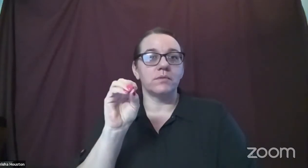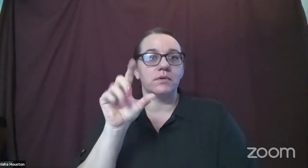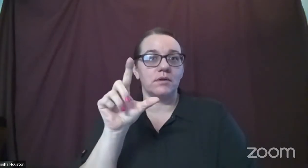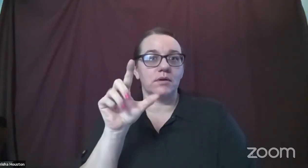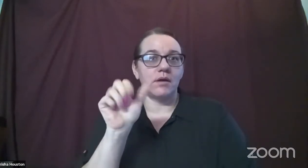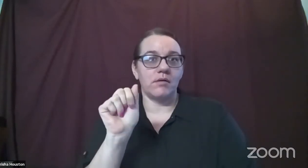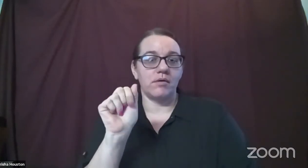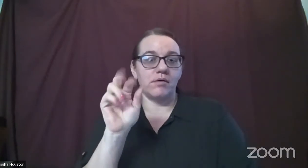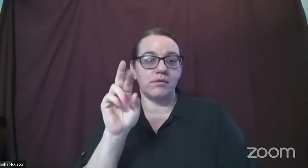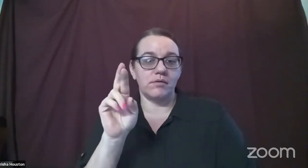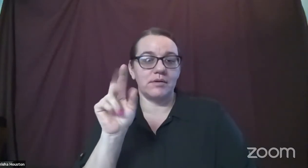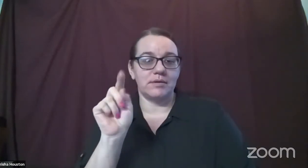James